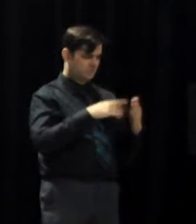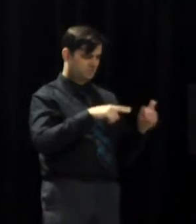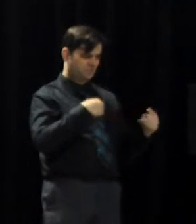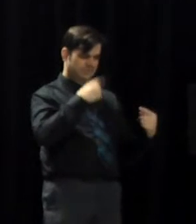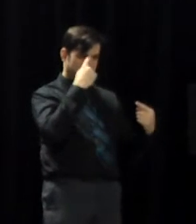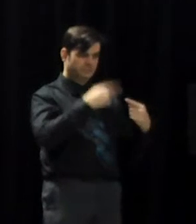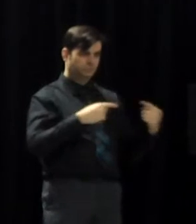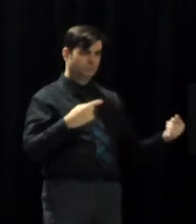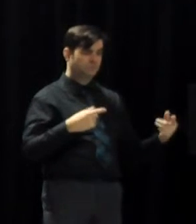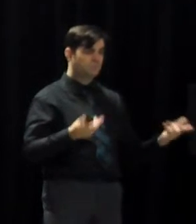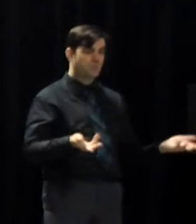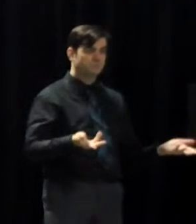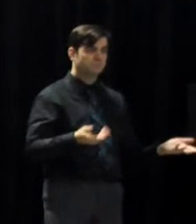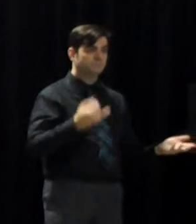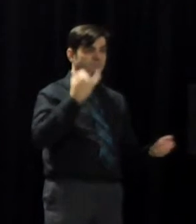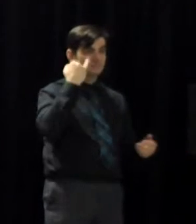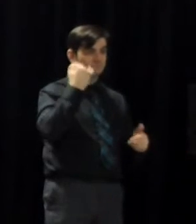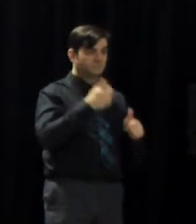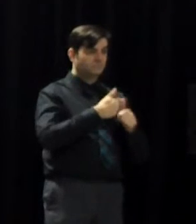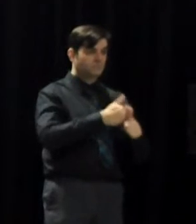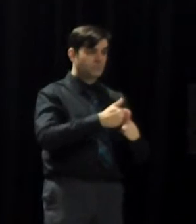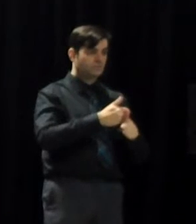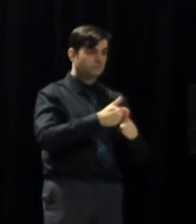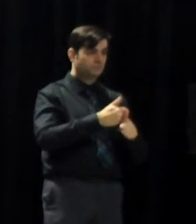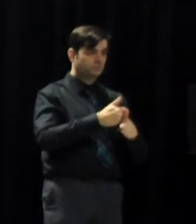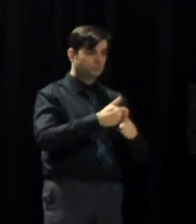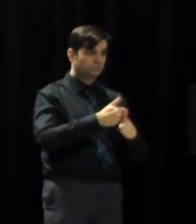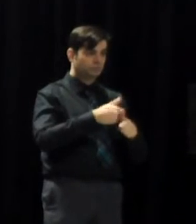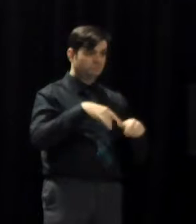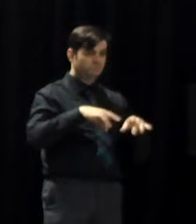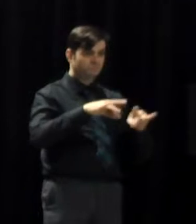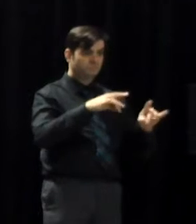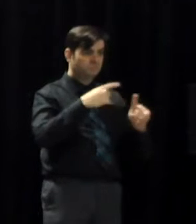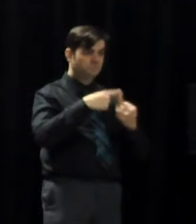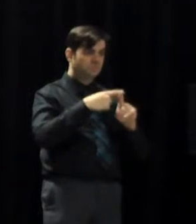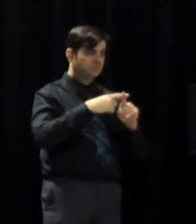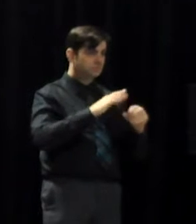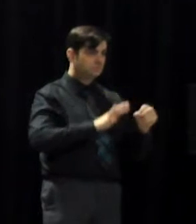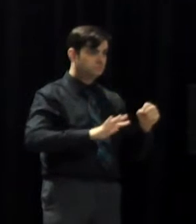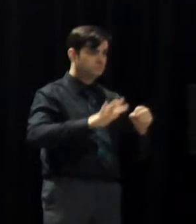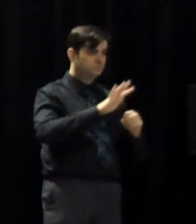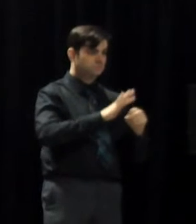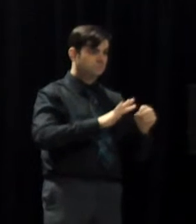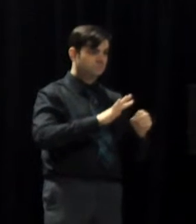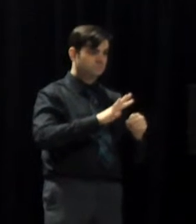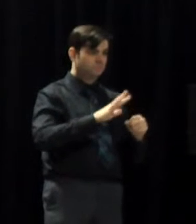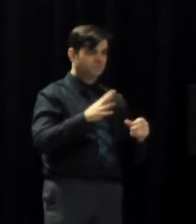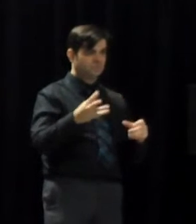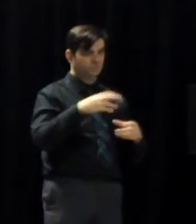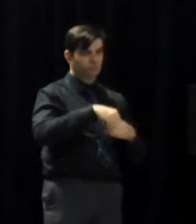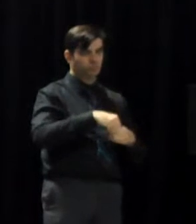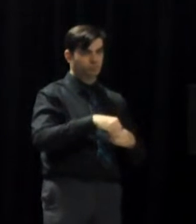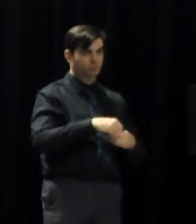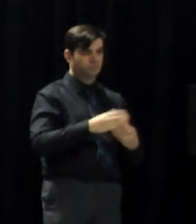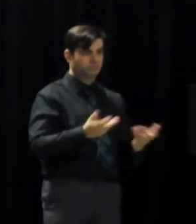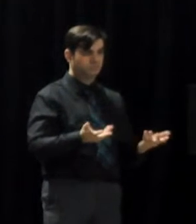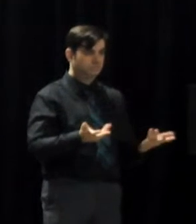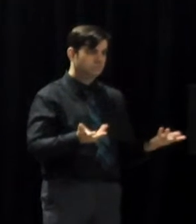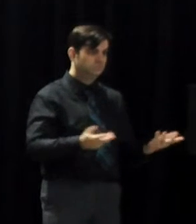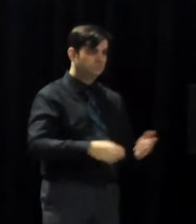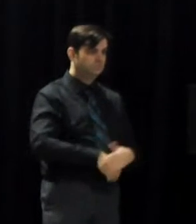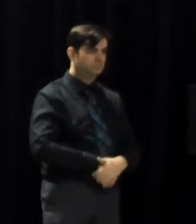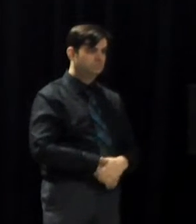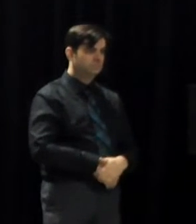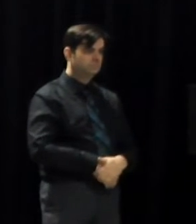that fell within the orange areas around them, we don't think should be in it. But I don't know where their state's going. I think they're going more to a hospital-based